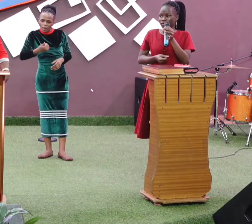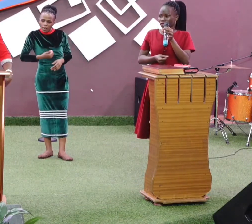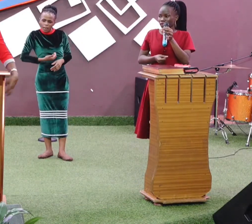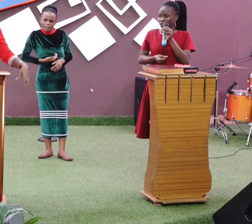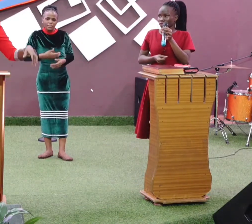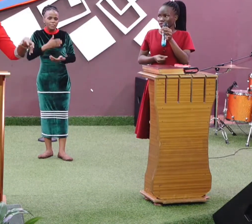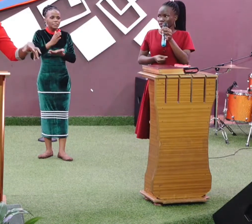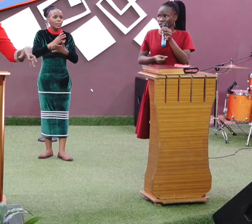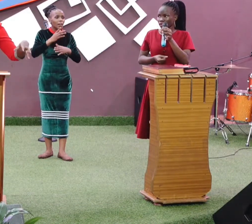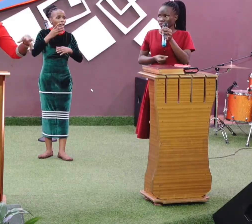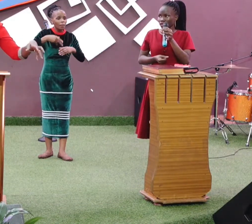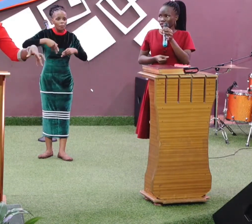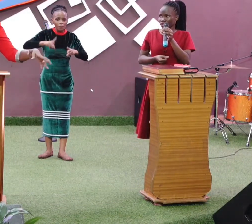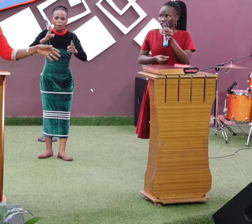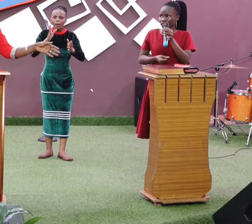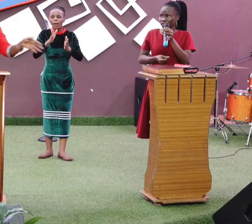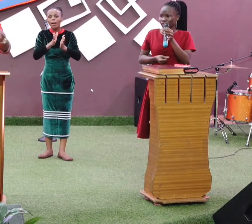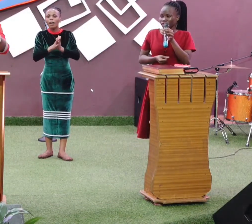There